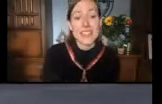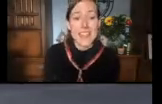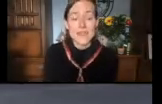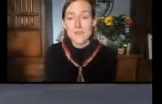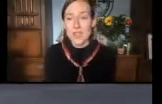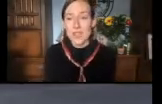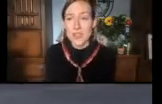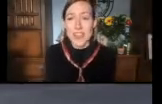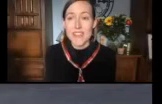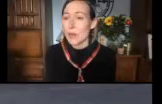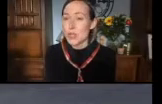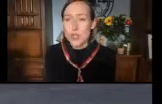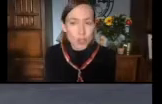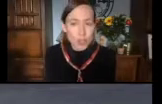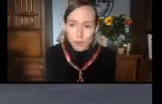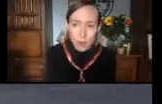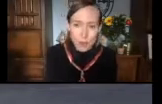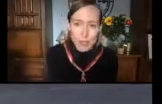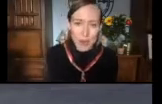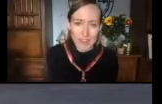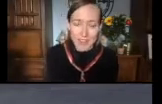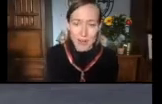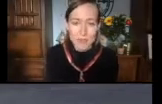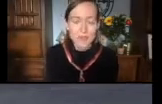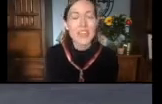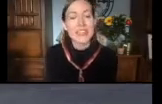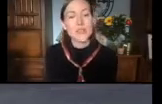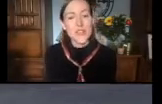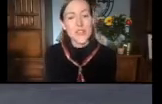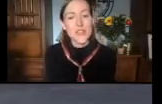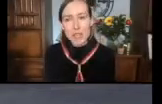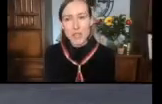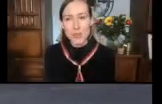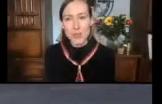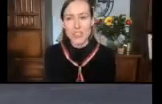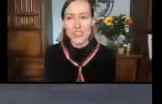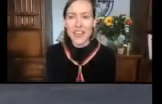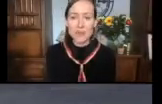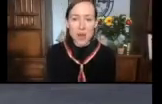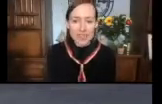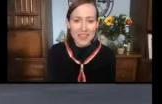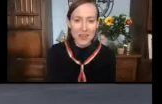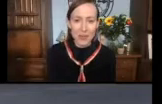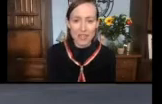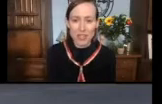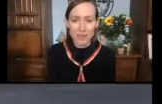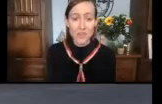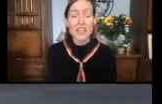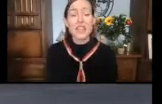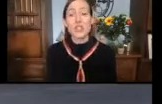next thing, the third thing that I'm sure you've noticed by now is facial expression and body